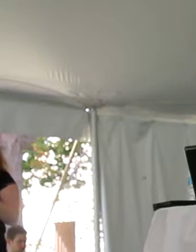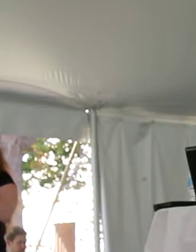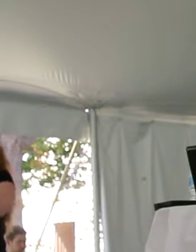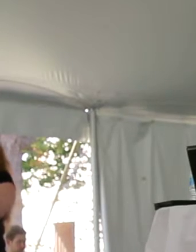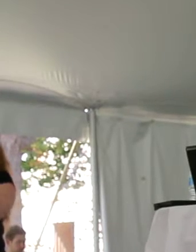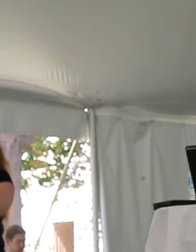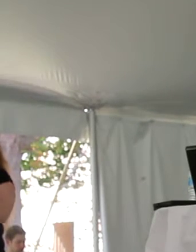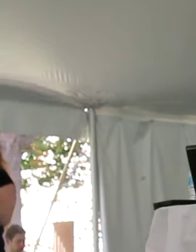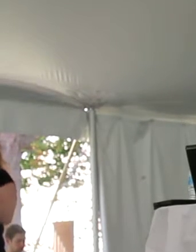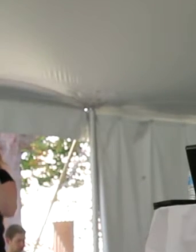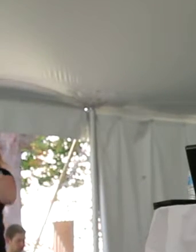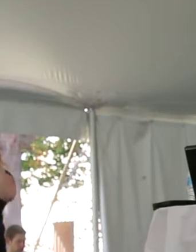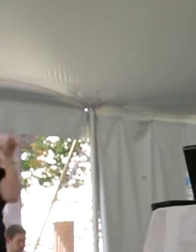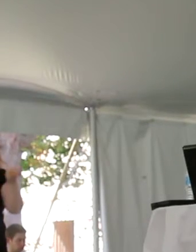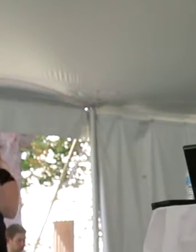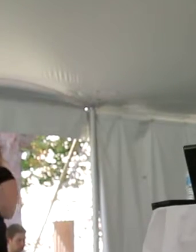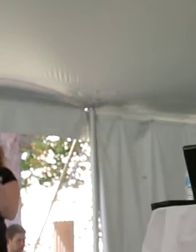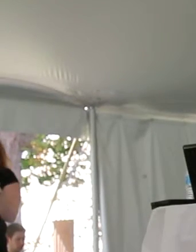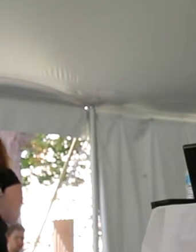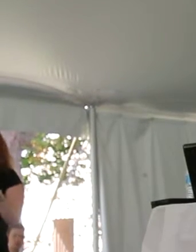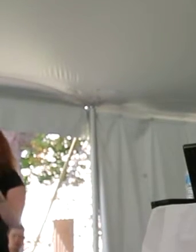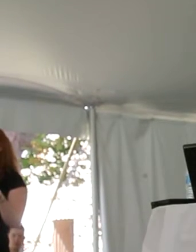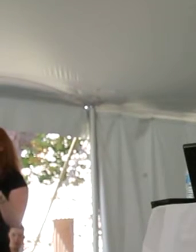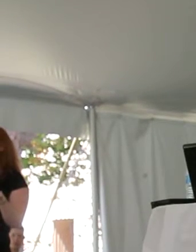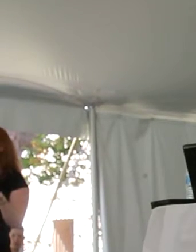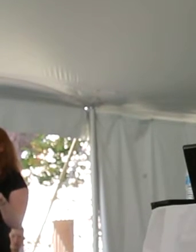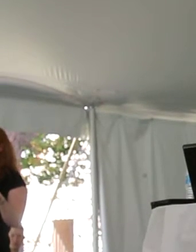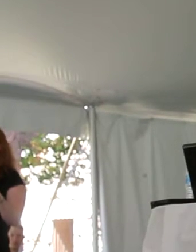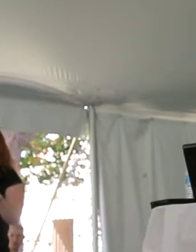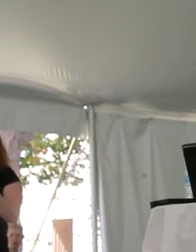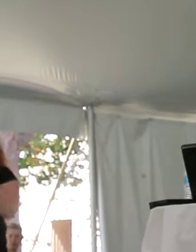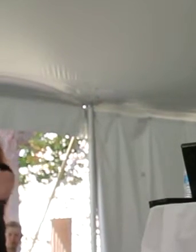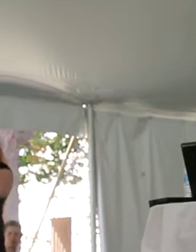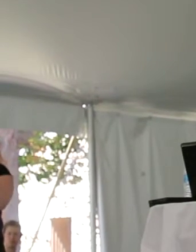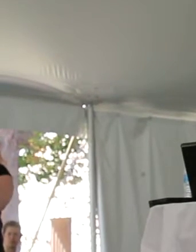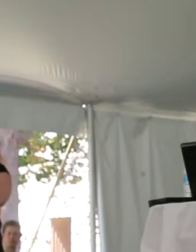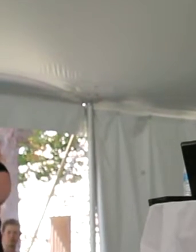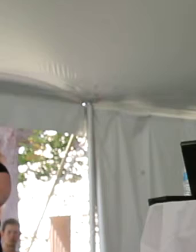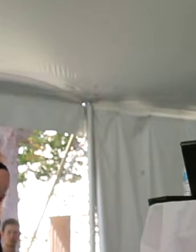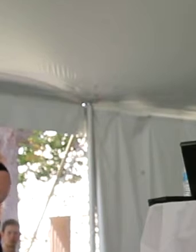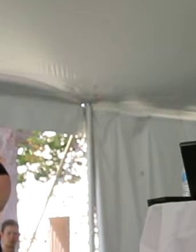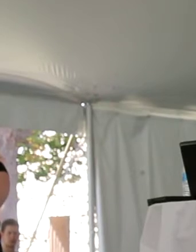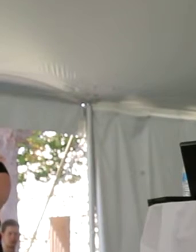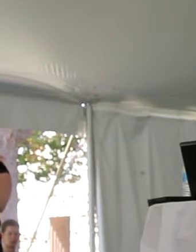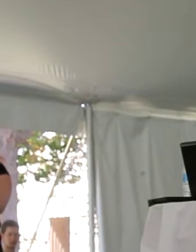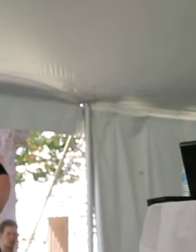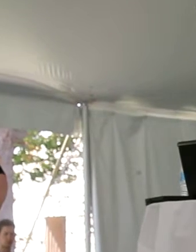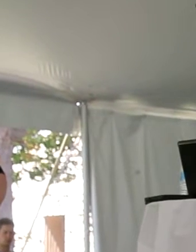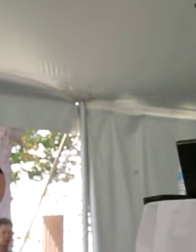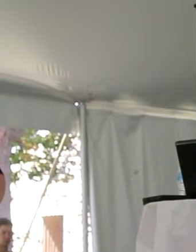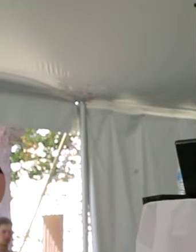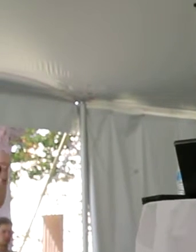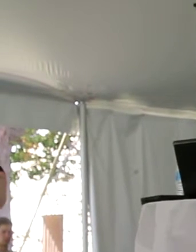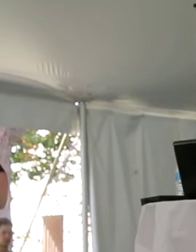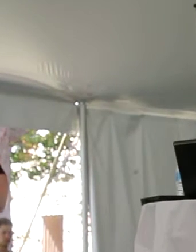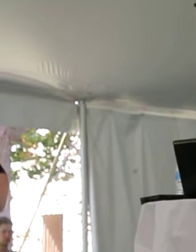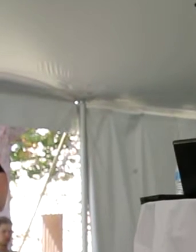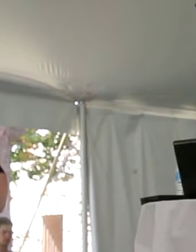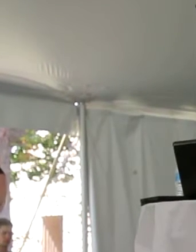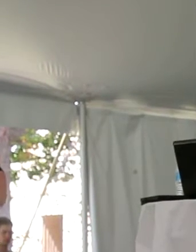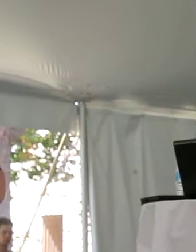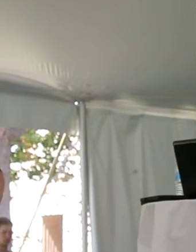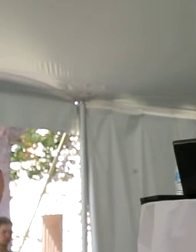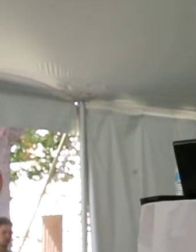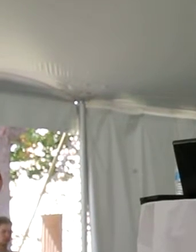One is the billboard that we had in Massachusetts. We actually had 3 billboards last year that brought a lot of walk-in walkers